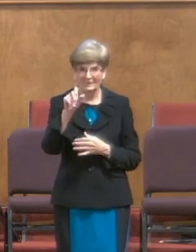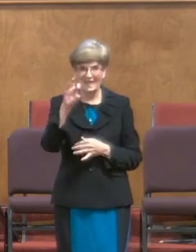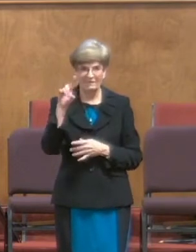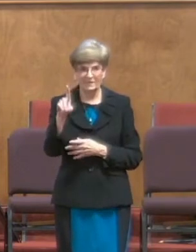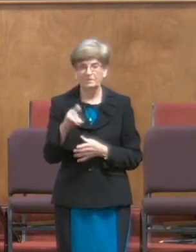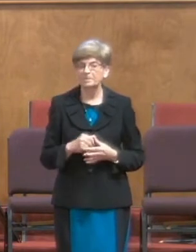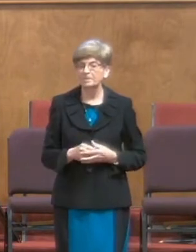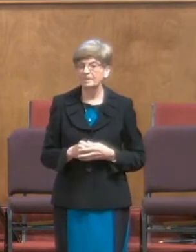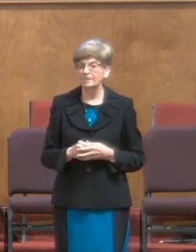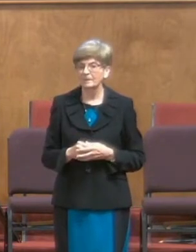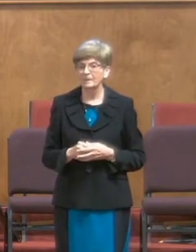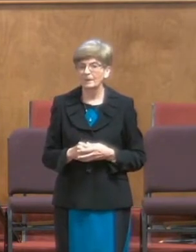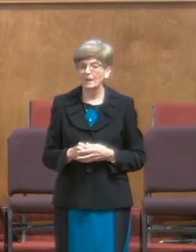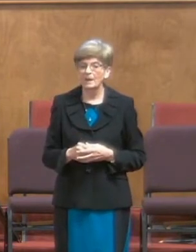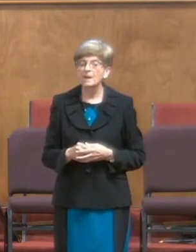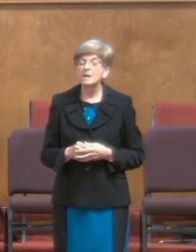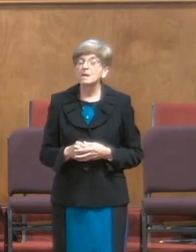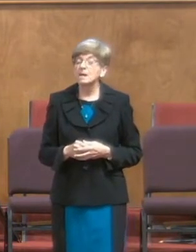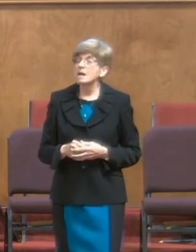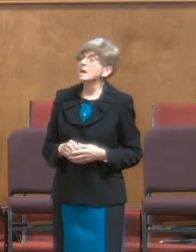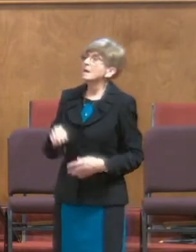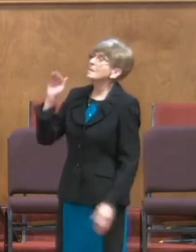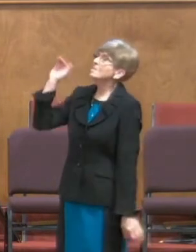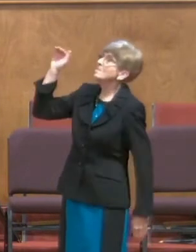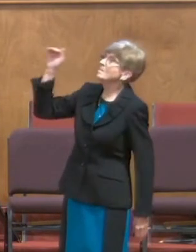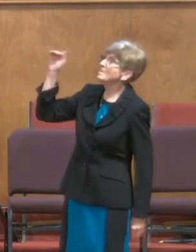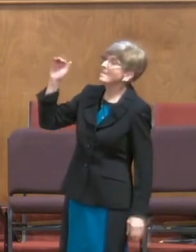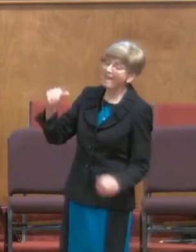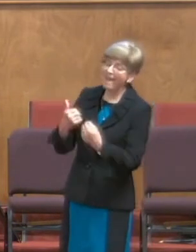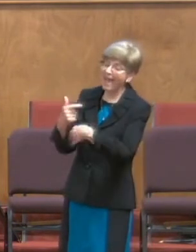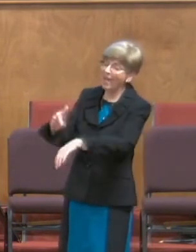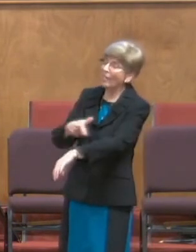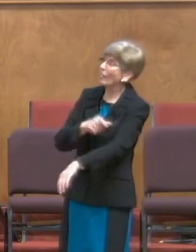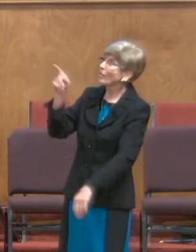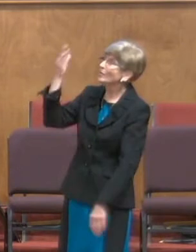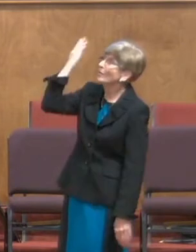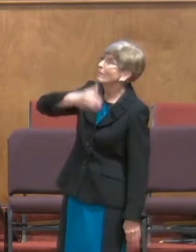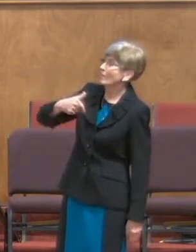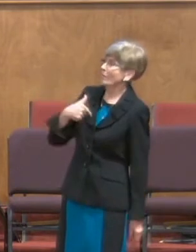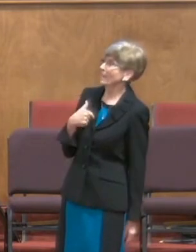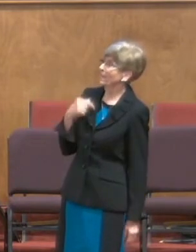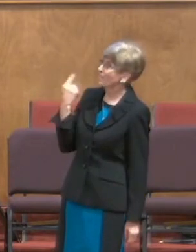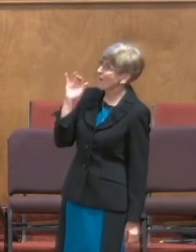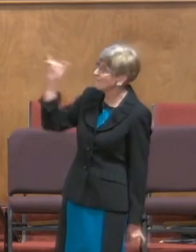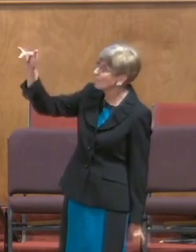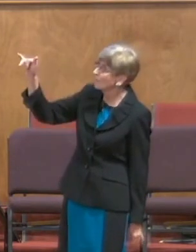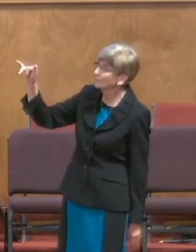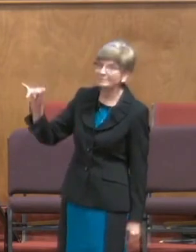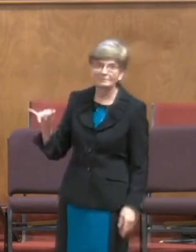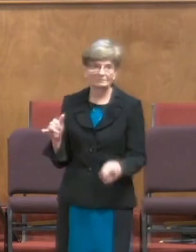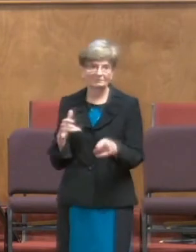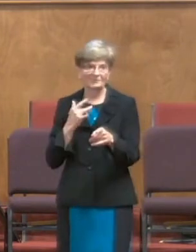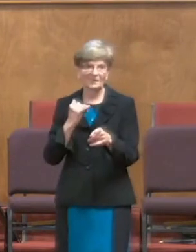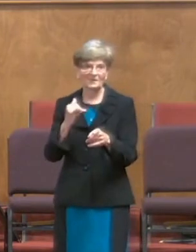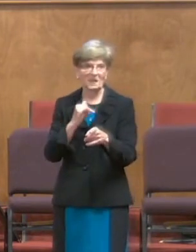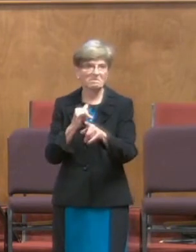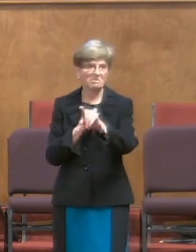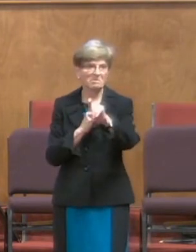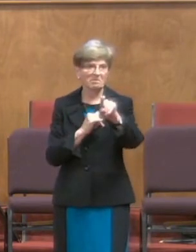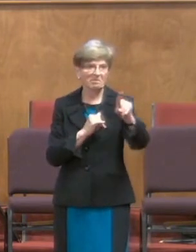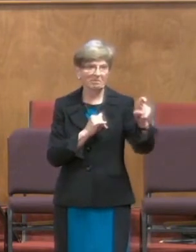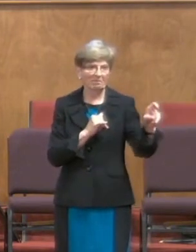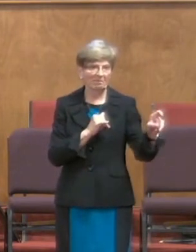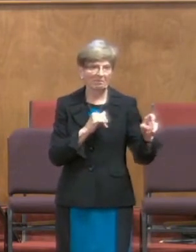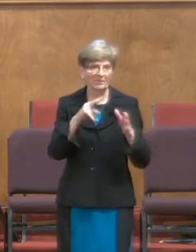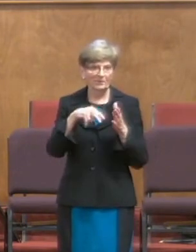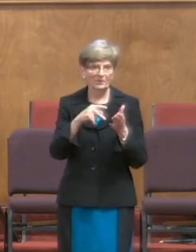this, how long, O Lord, will you forget me forever? Anybody ever felt that way? Read the Psalms.